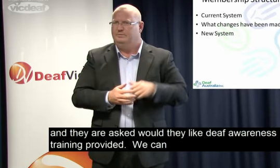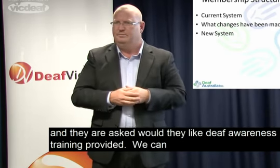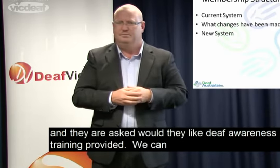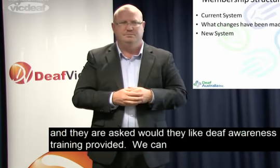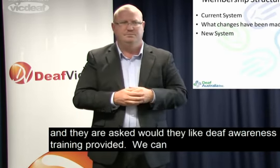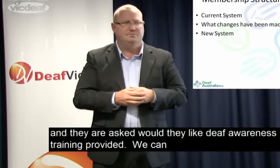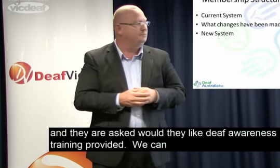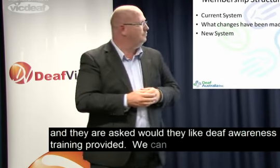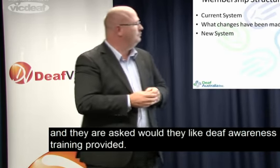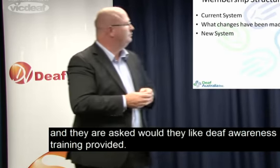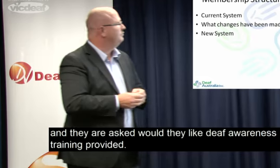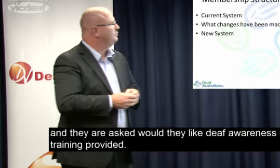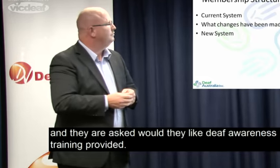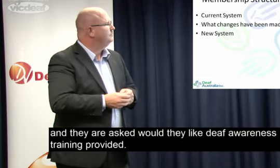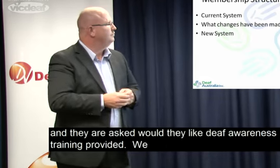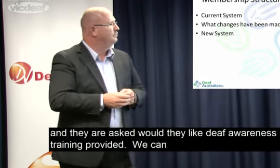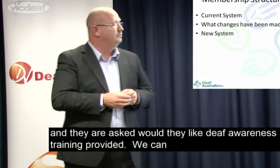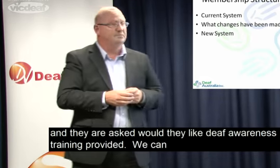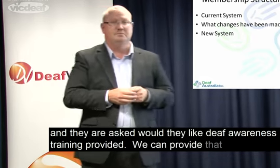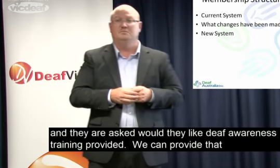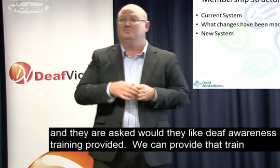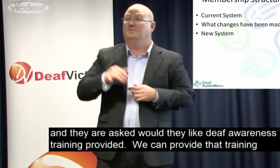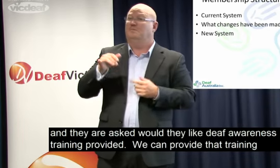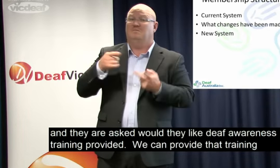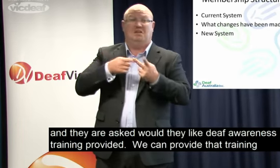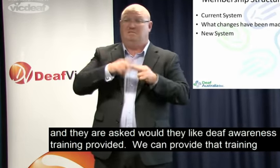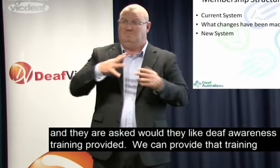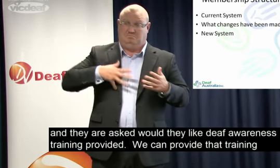So there's huge opportunities that are going to be available to us, as you can see.